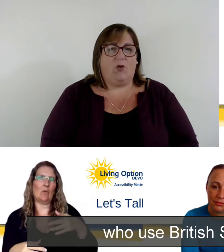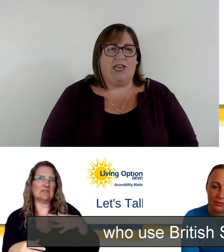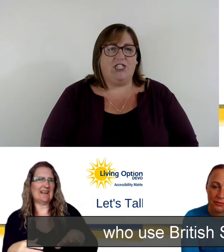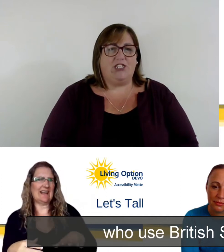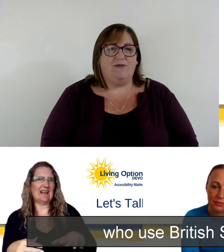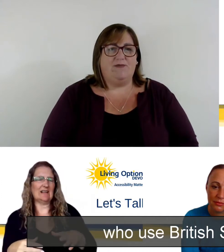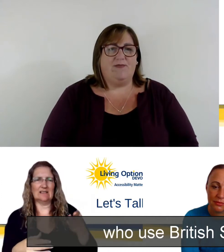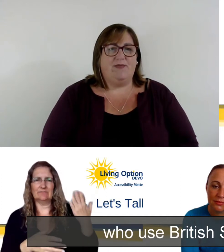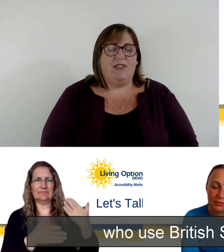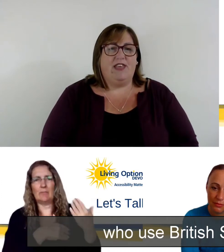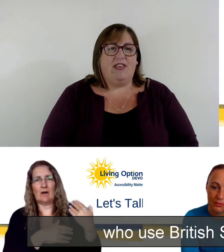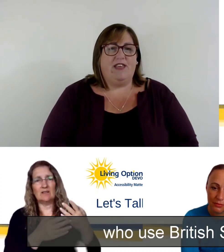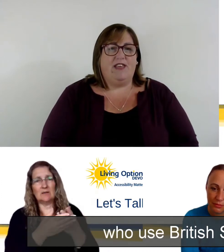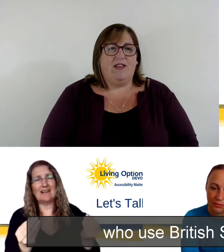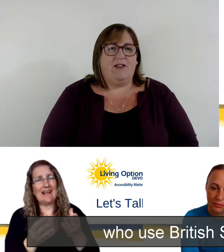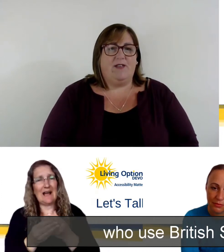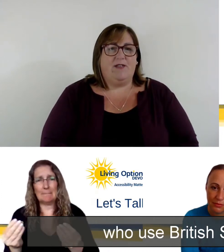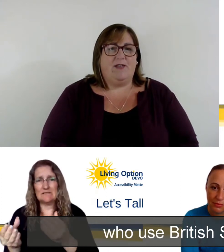Sign Language.